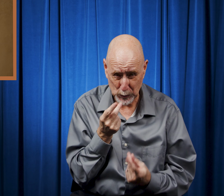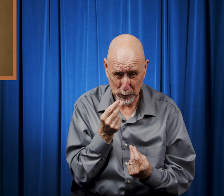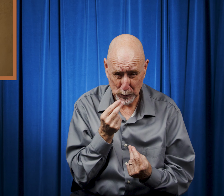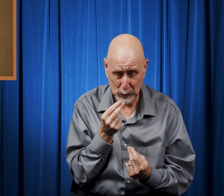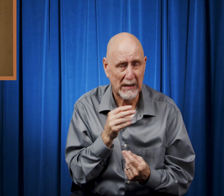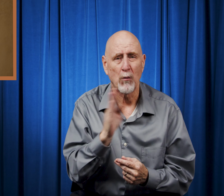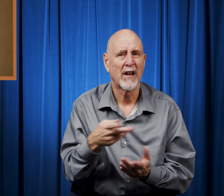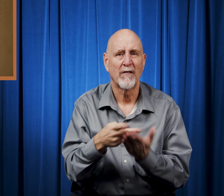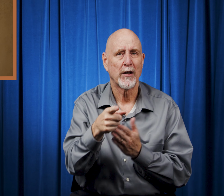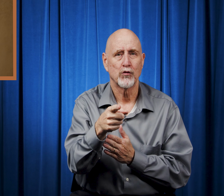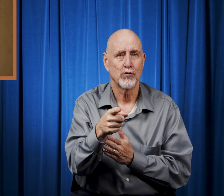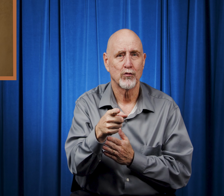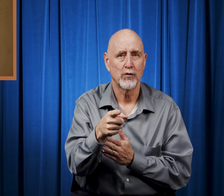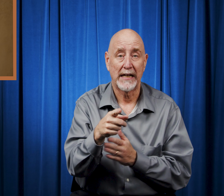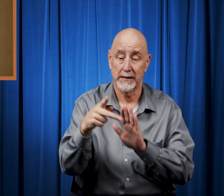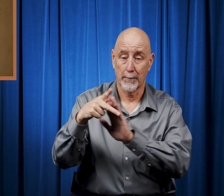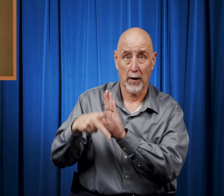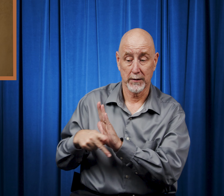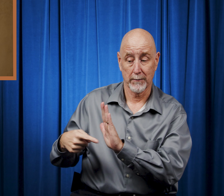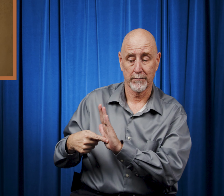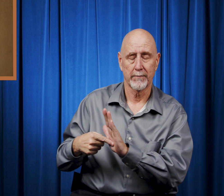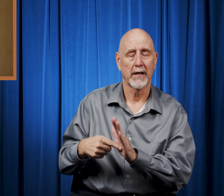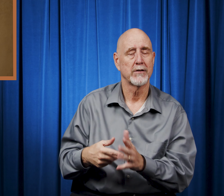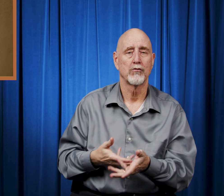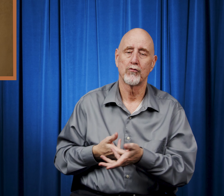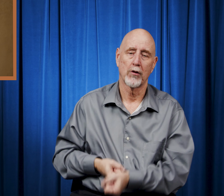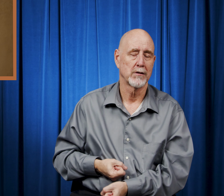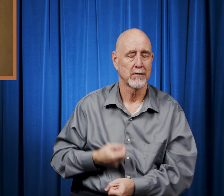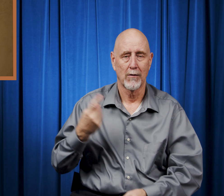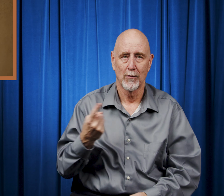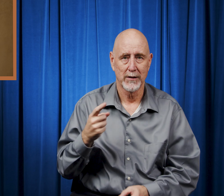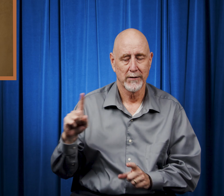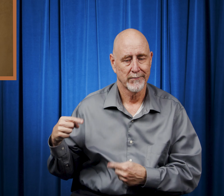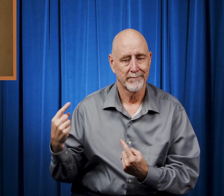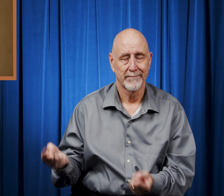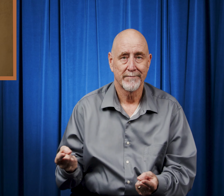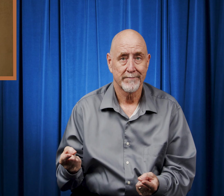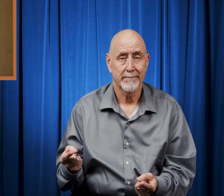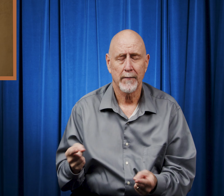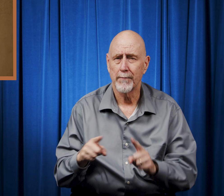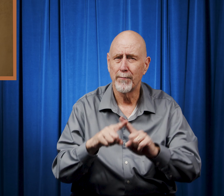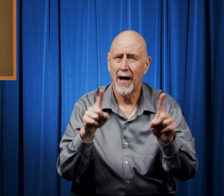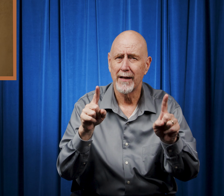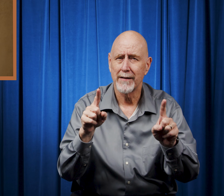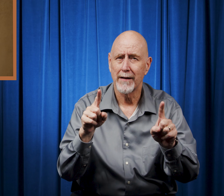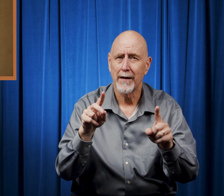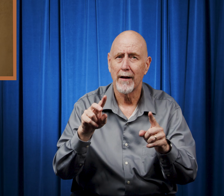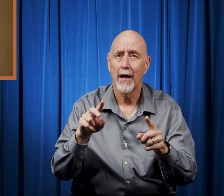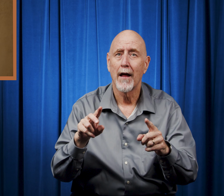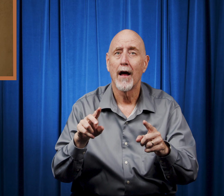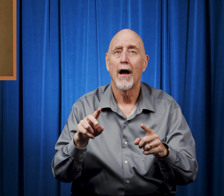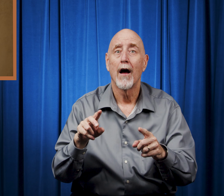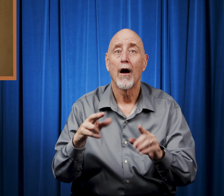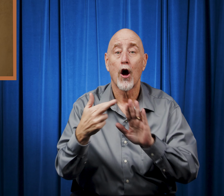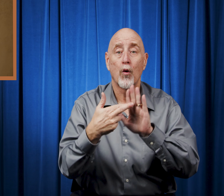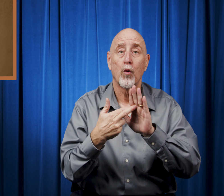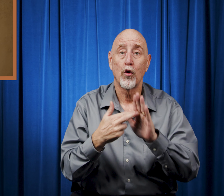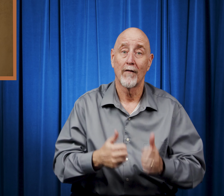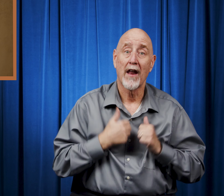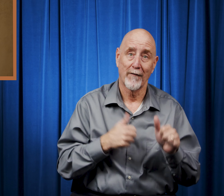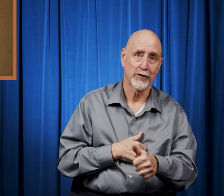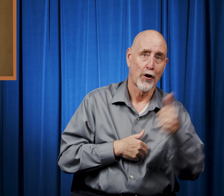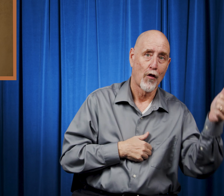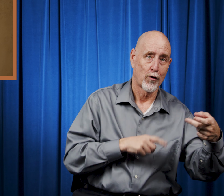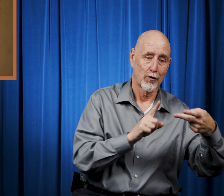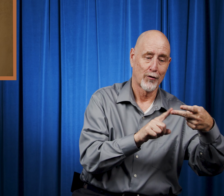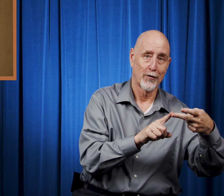make. It's one of those precepts that has always proven to be reliable and true. And yet there's another